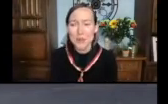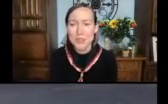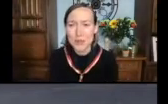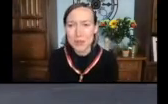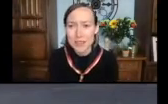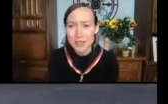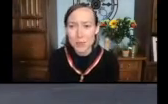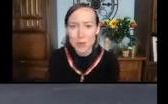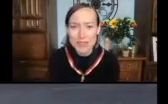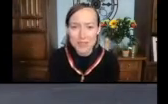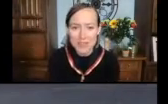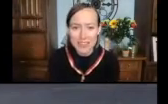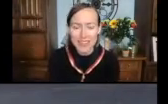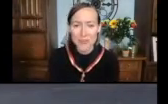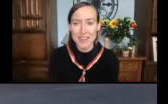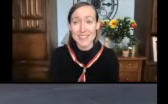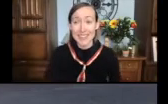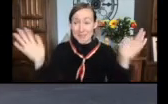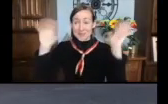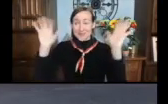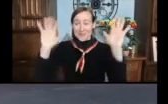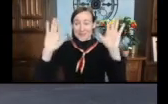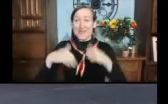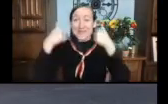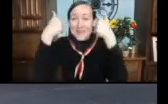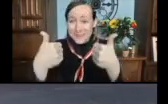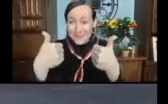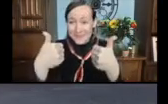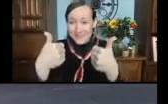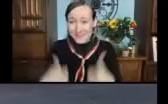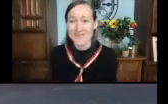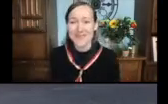what was I feeling when I said,